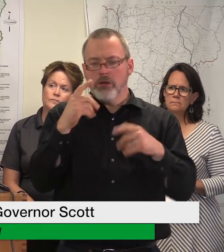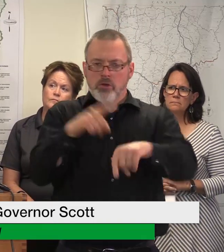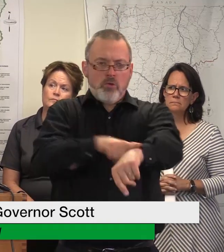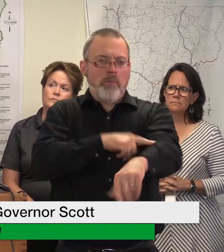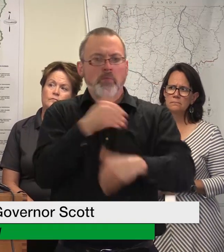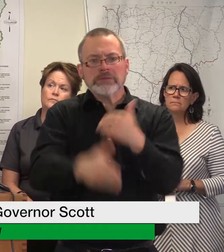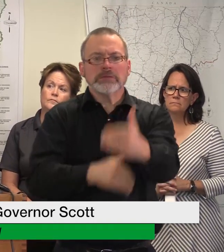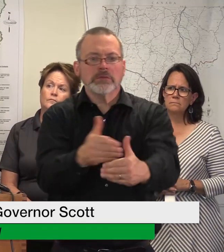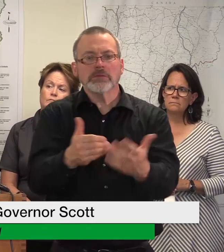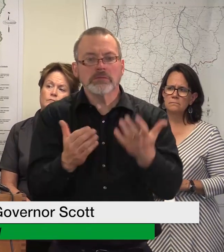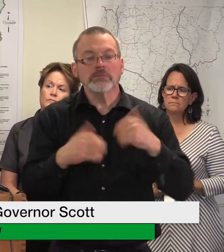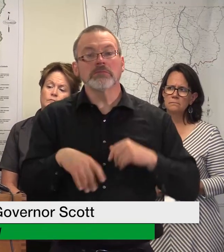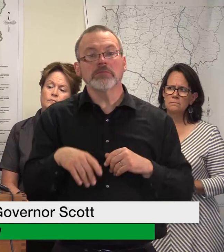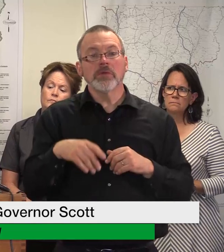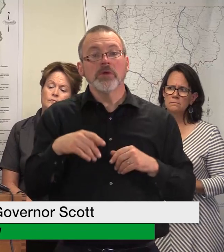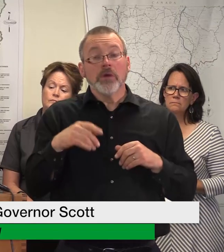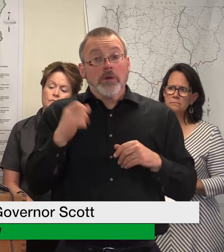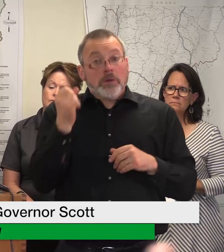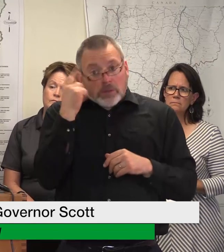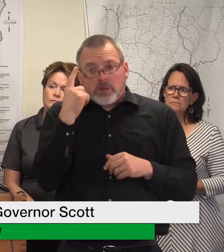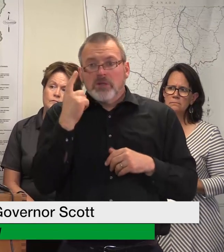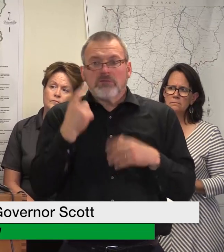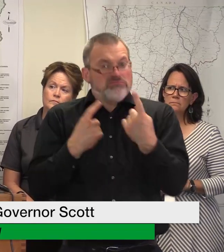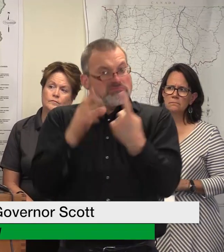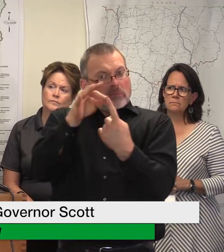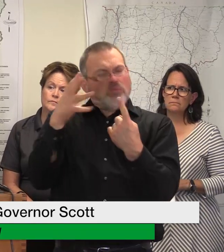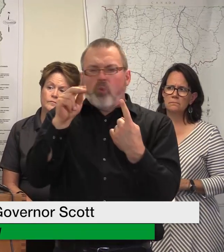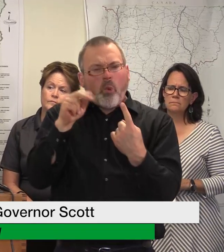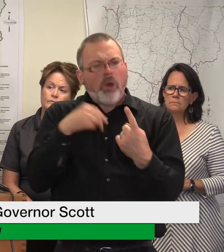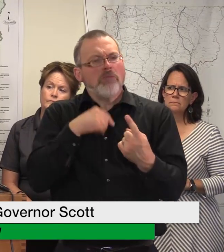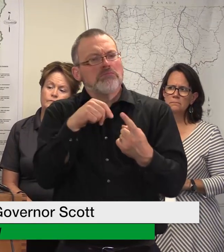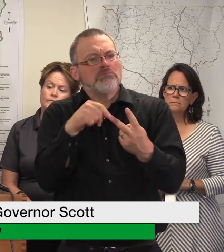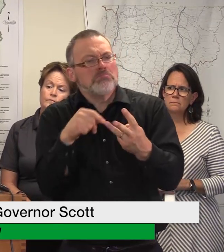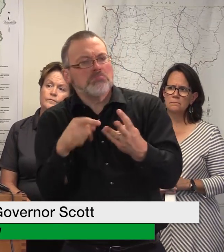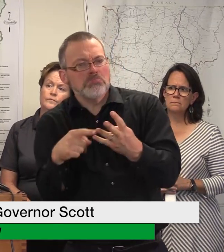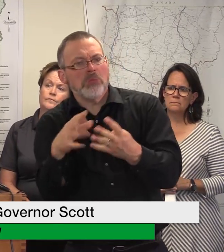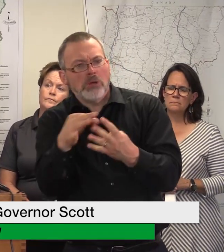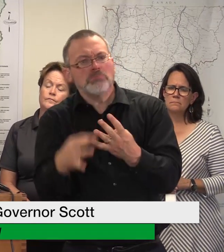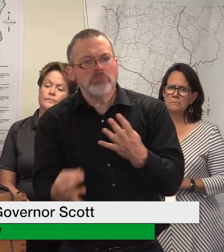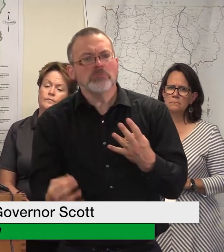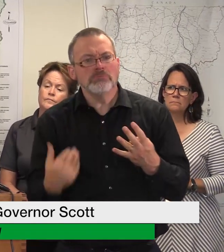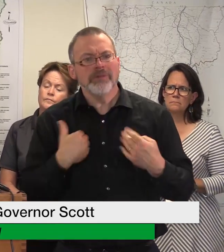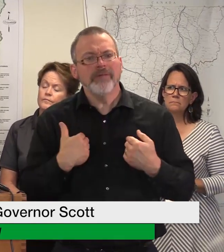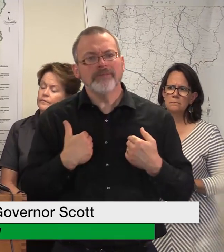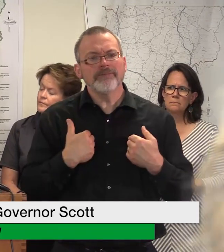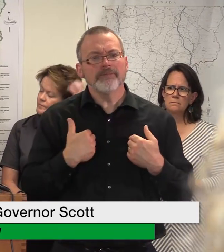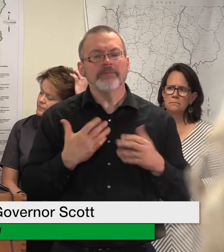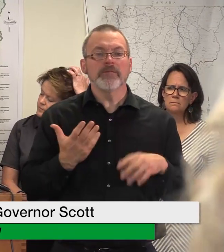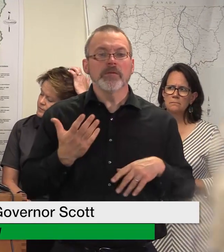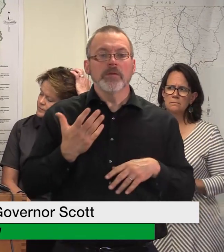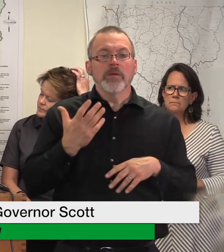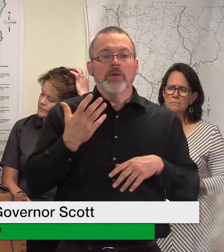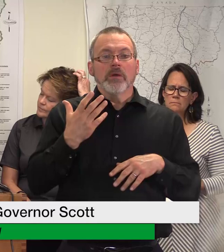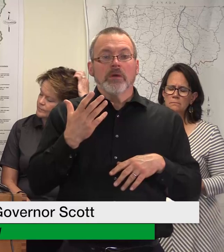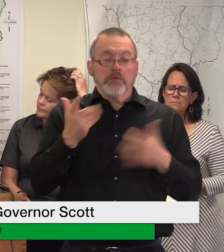of options on the table to assist. For instance, we can do direct versus a mobile home. We can do direct